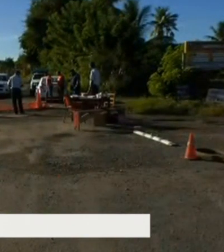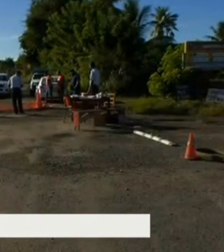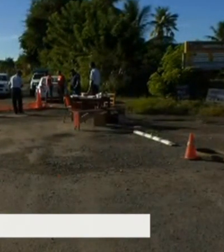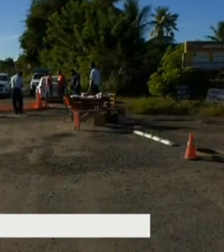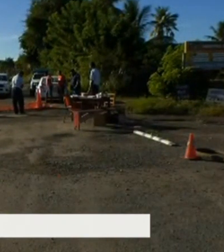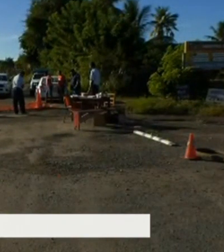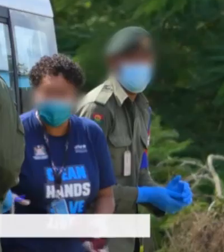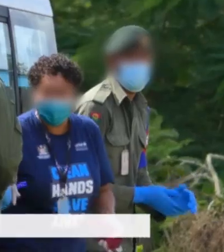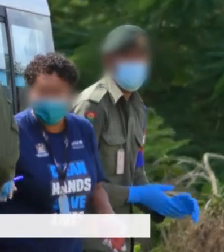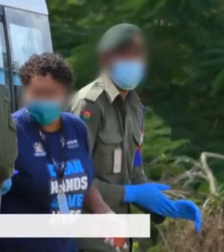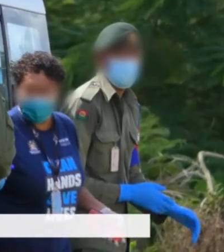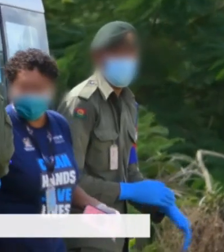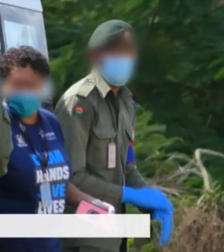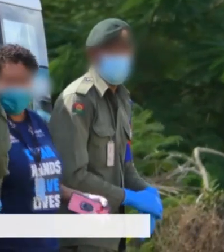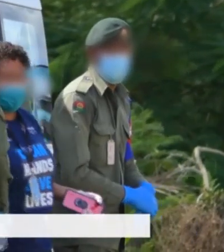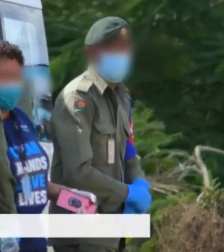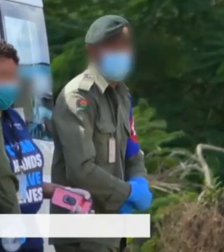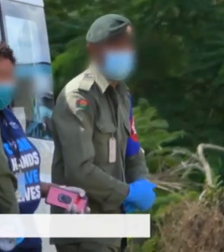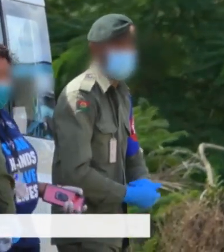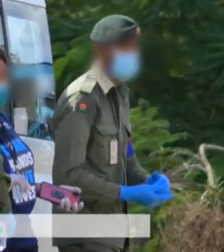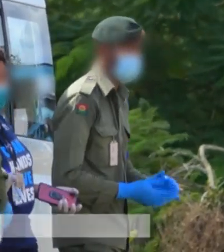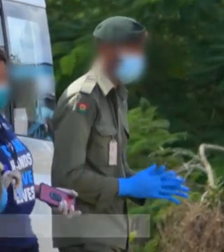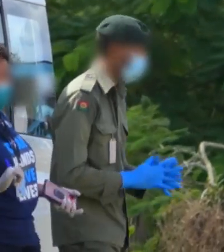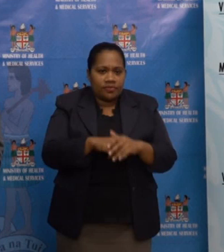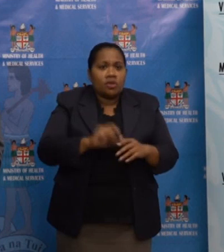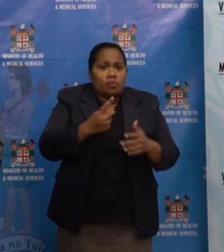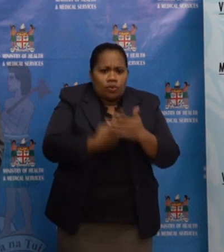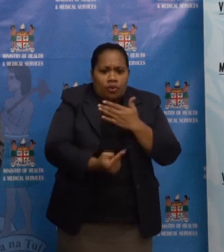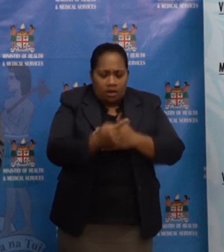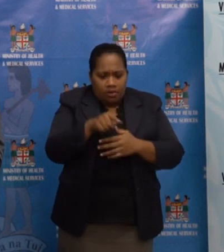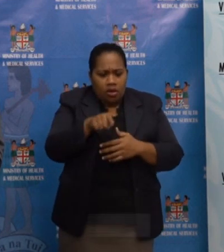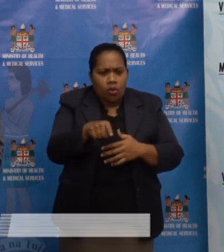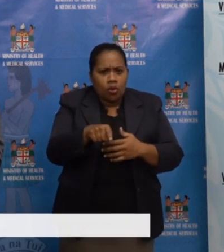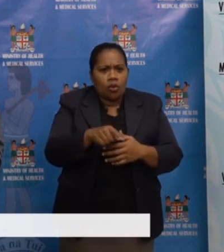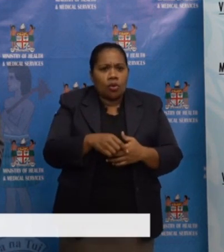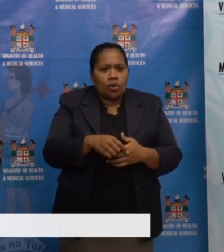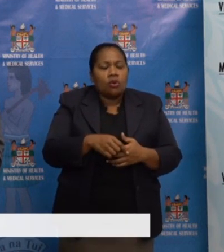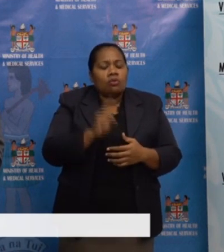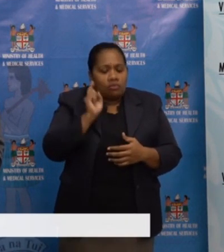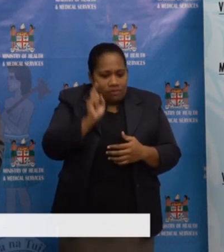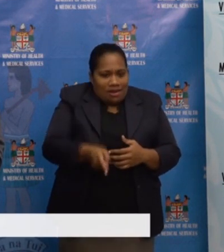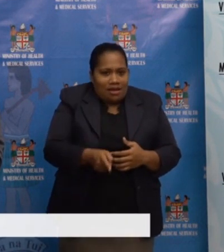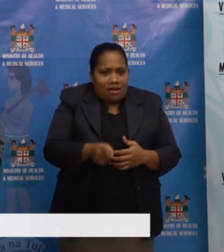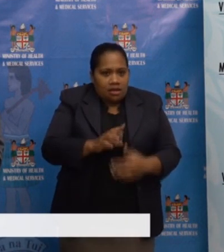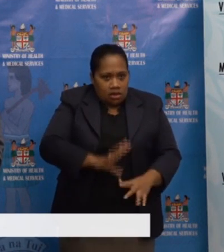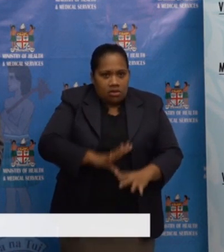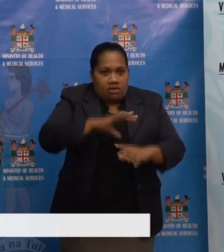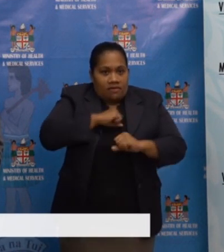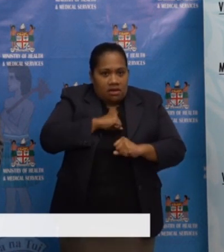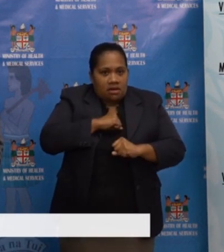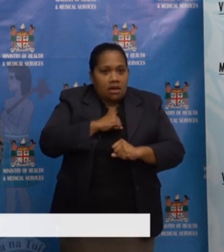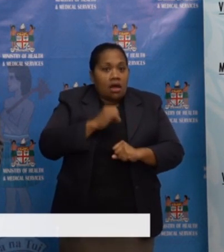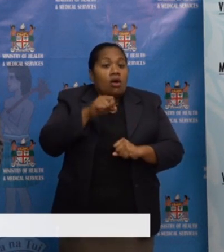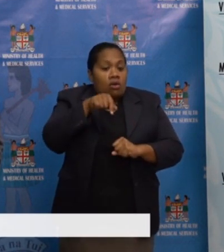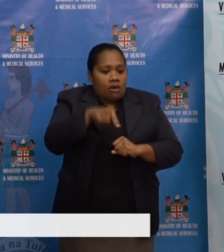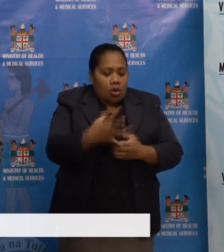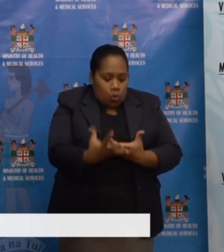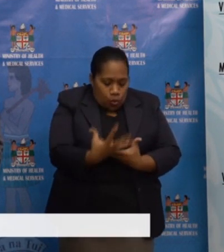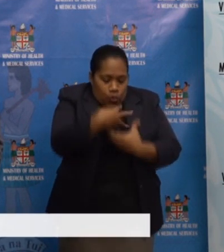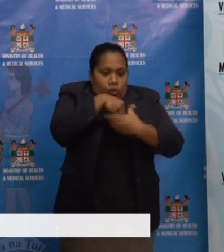guarding quarantine facilities at the Tanua Hotel in Nadi. They contracted the virus while in quarantine,